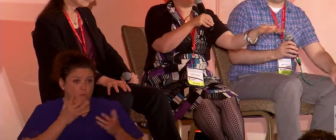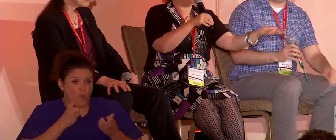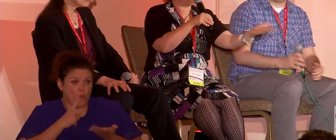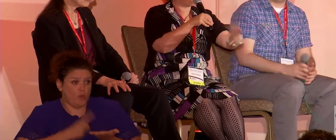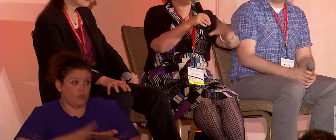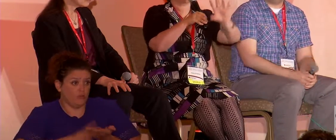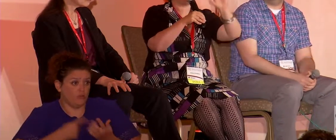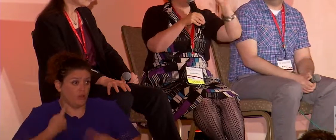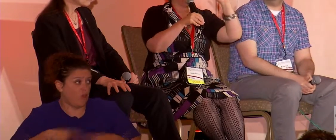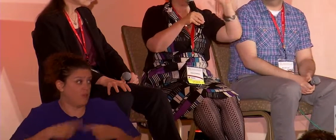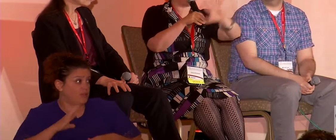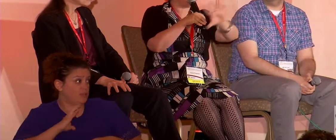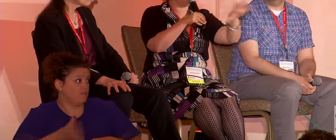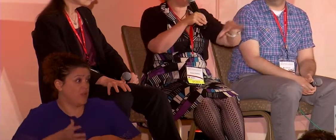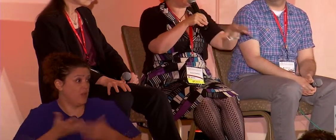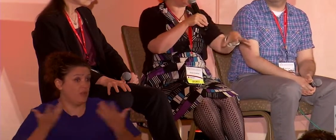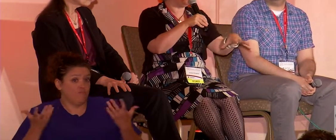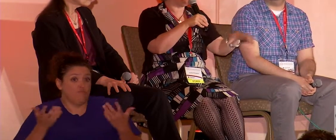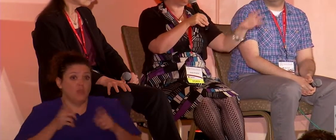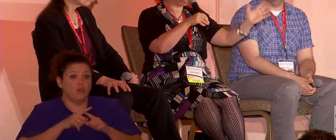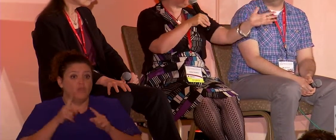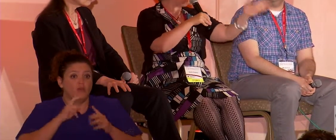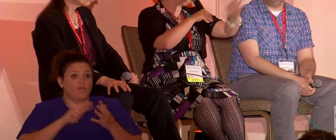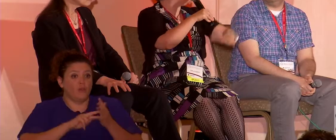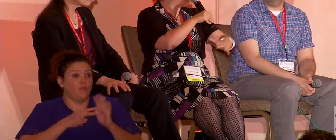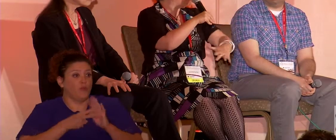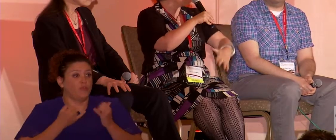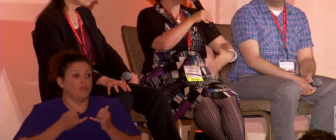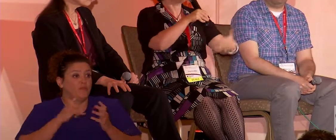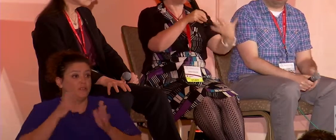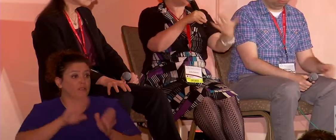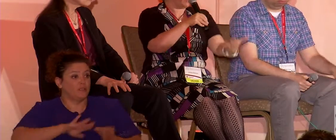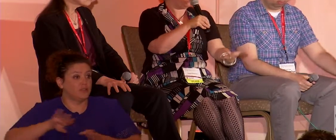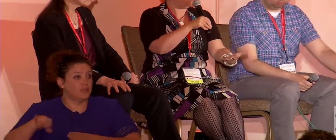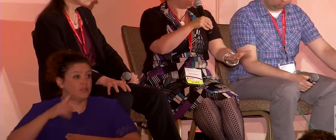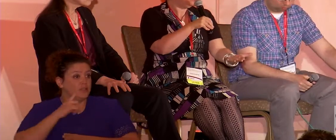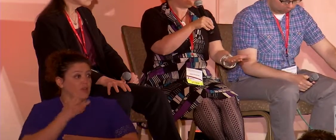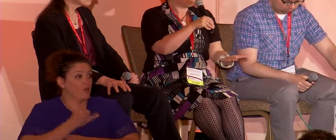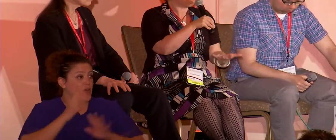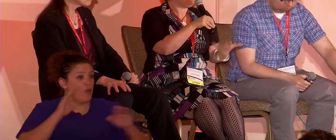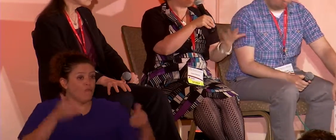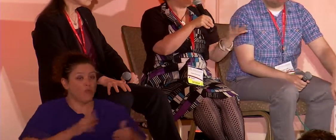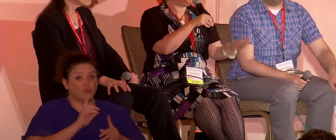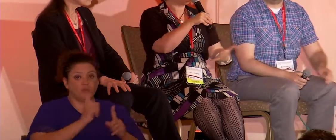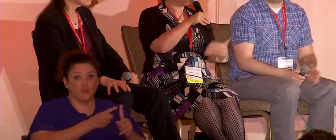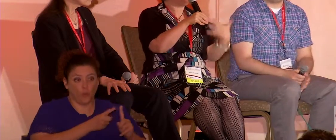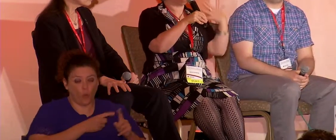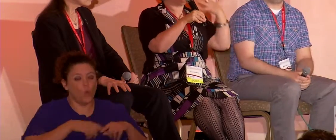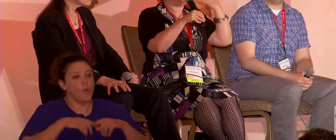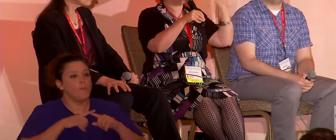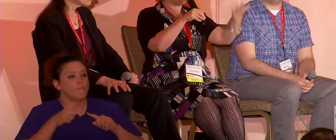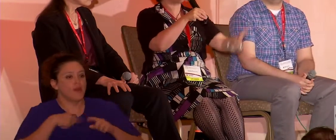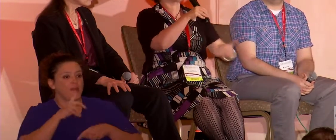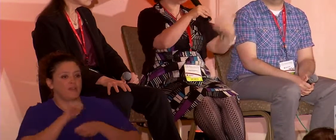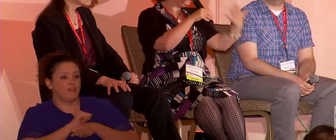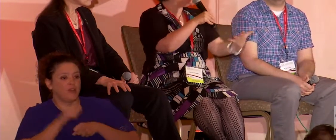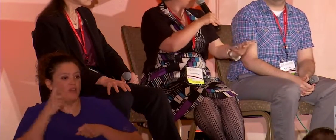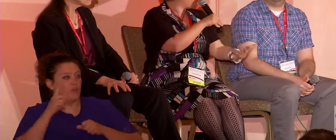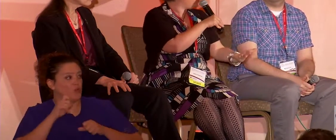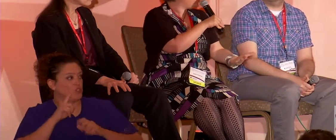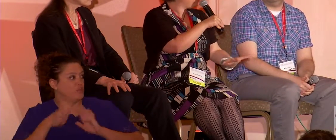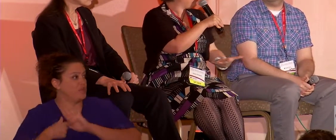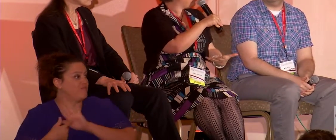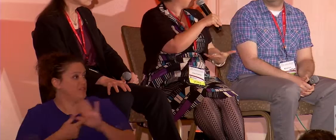arguments, that's fine. But if people want to say, look, for the purpose of this argument, let's set that aside for now. You know, but I definitely think that we should be visible